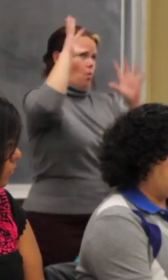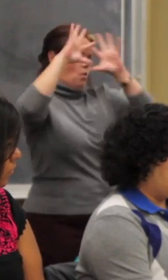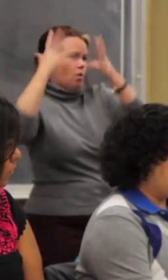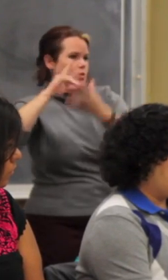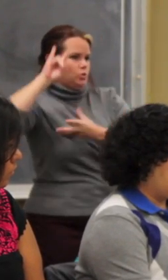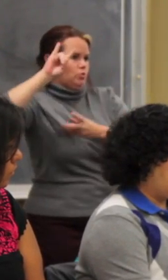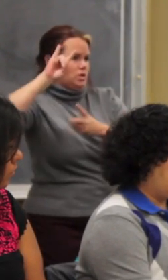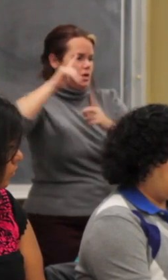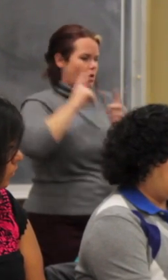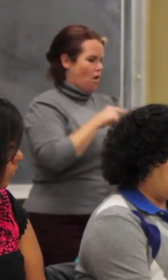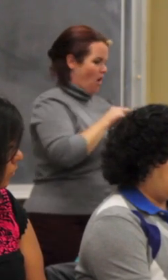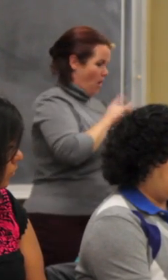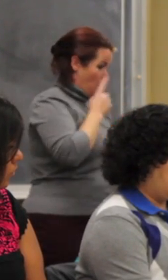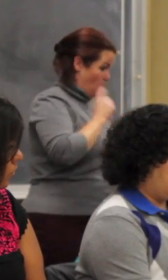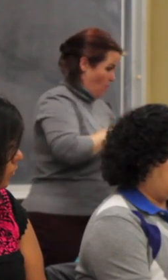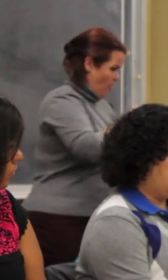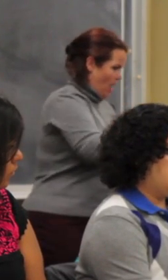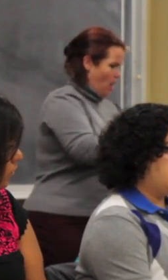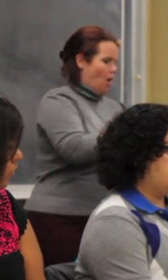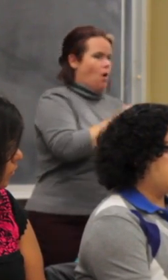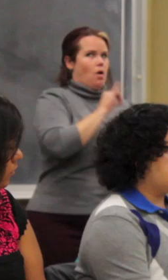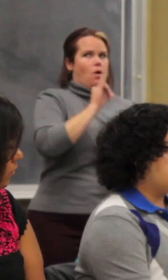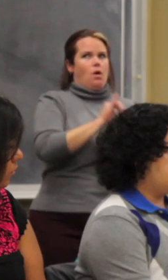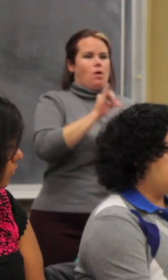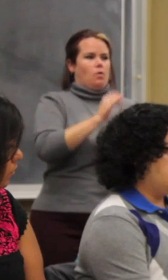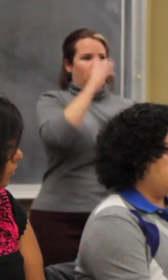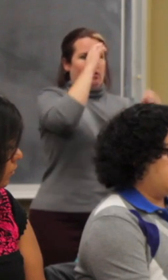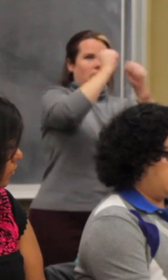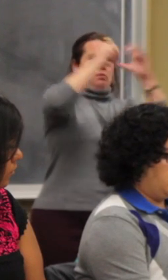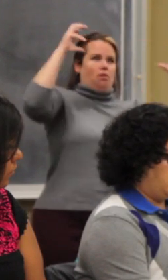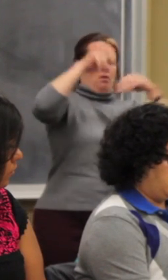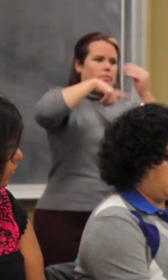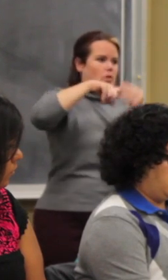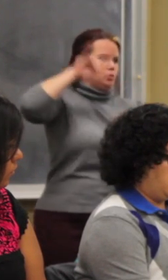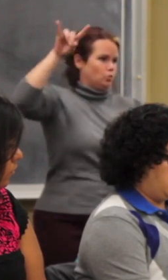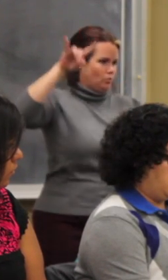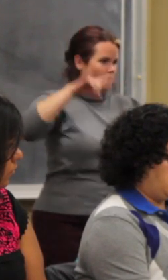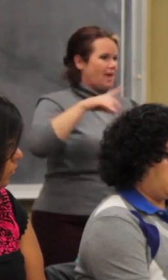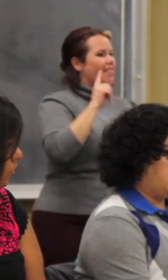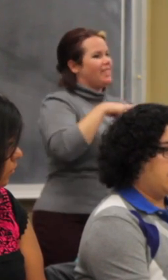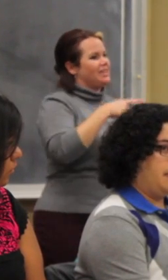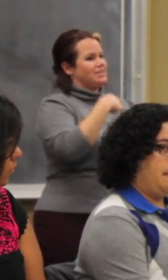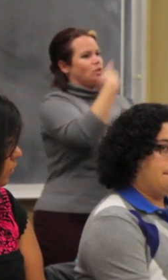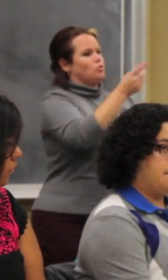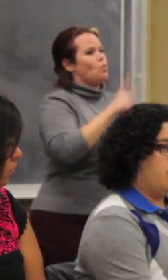about perhaps any kind of subject matter that you may, as an instructor, may be engaging with.